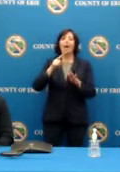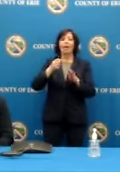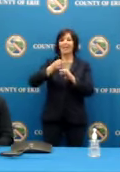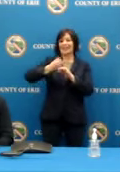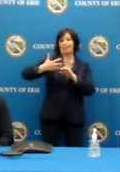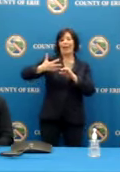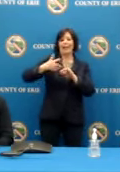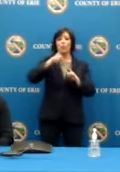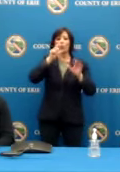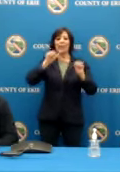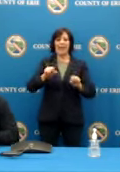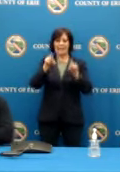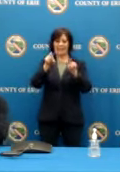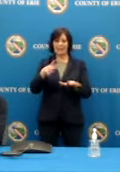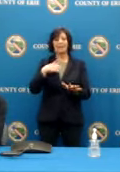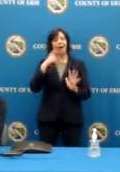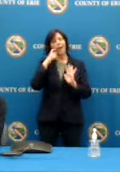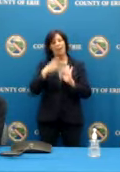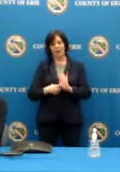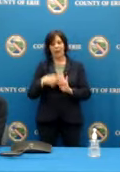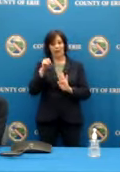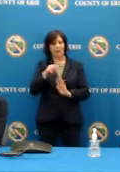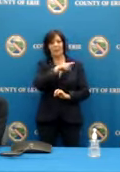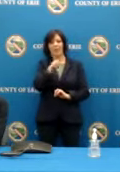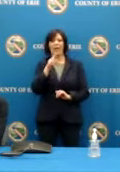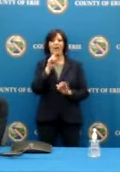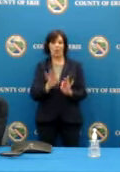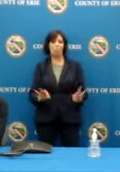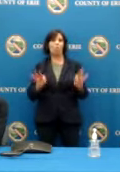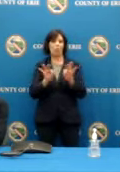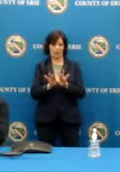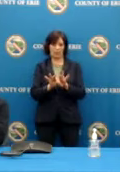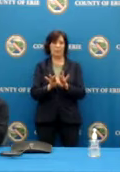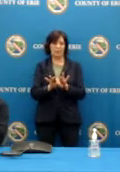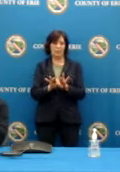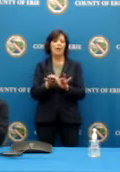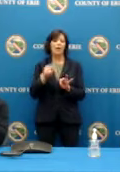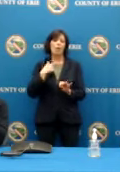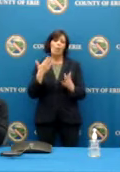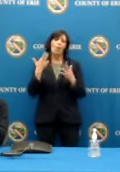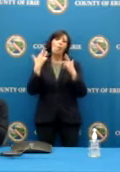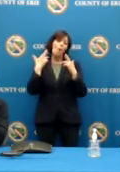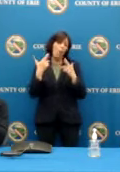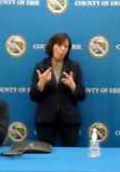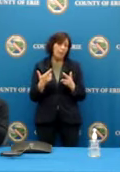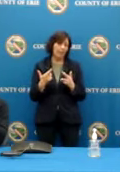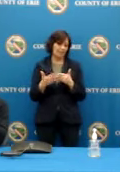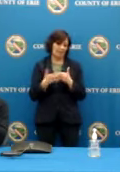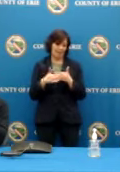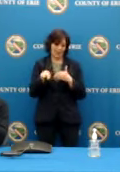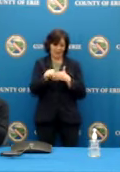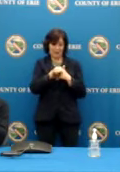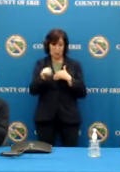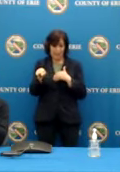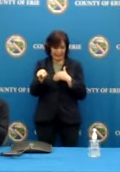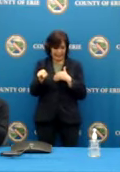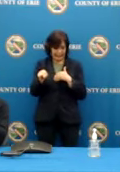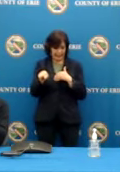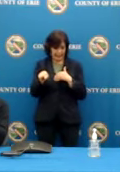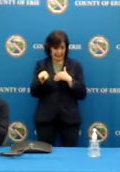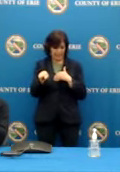and I acknowledge they are important in our community. And we're hoping that after this week, when